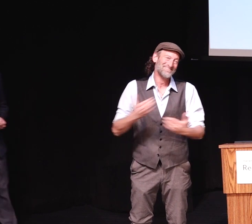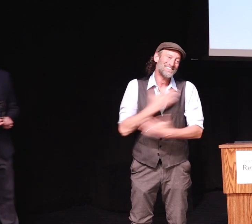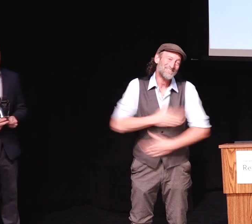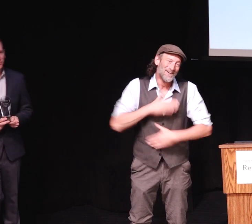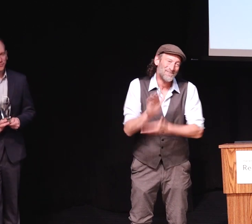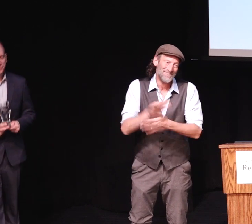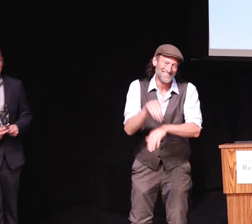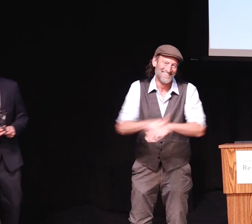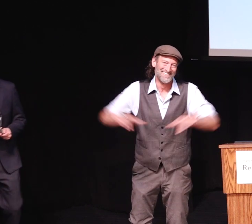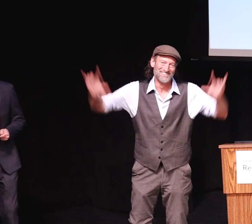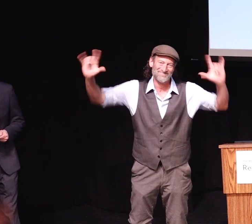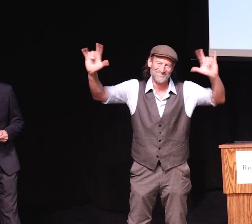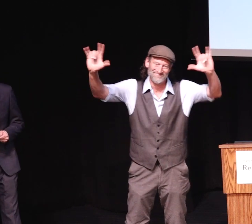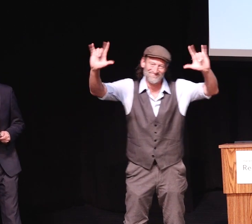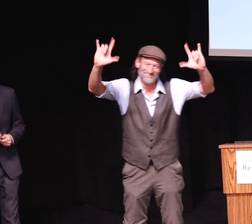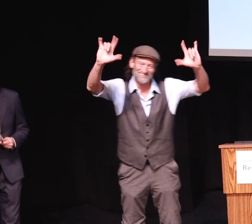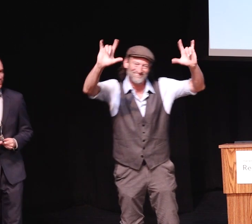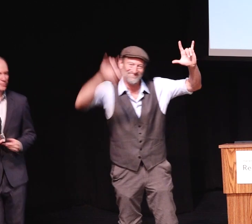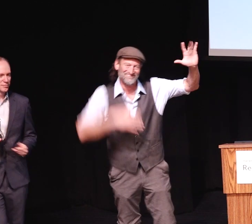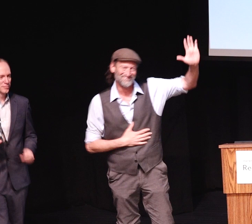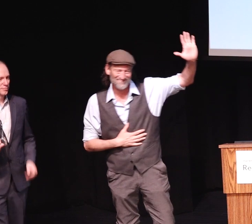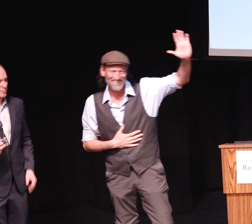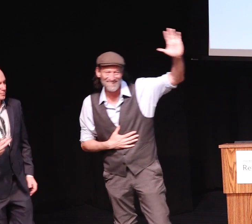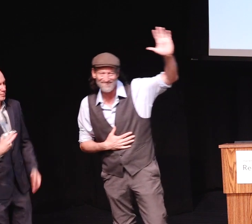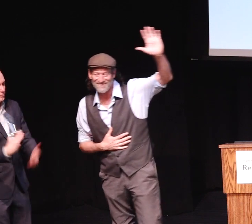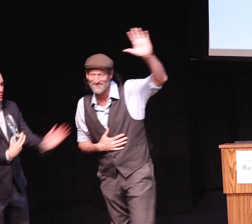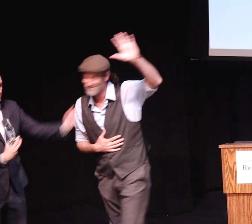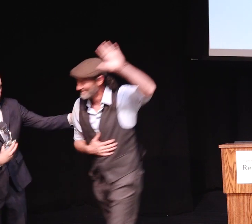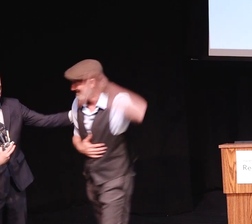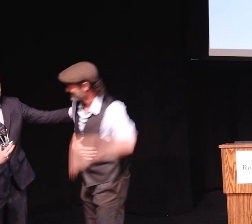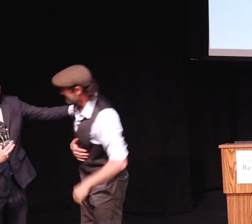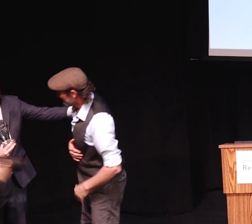much for accepting me as part of this. Enjoy your night. I love you.